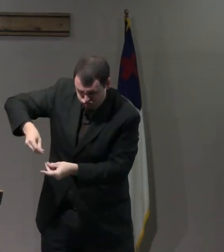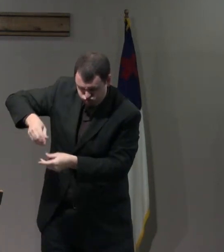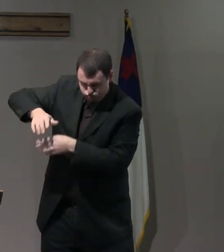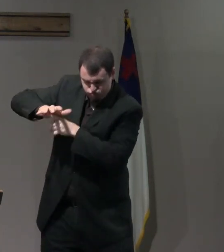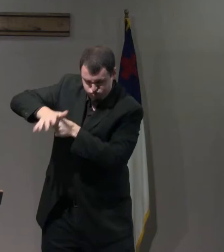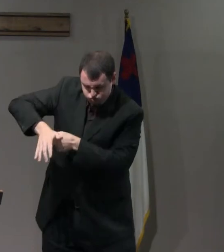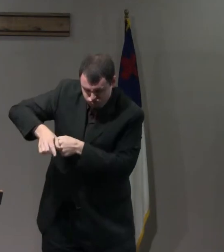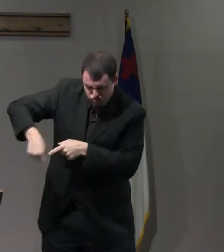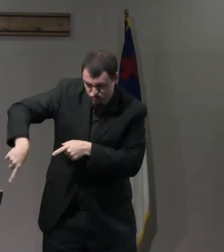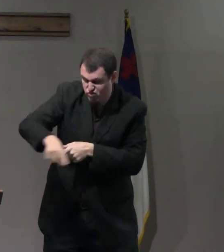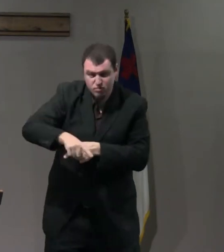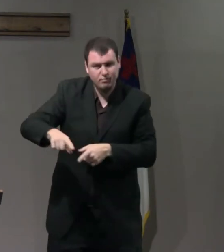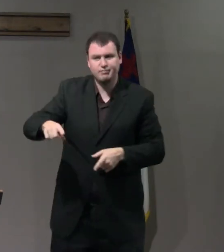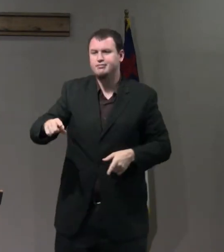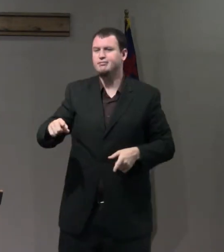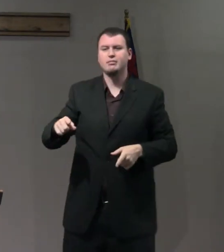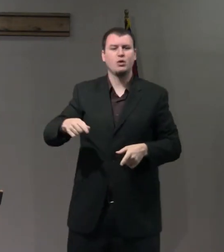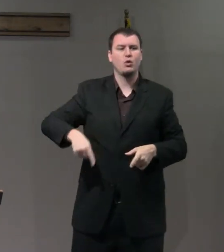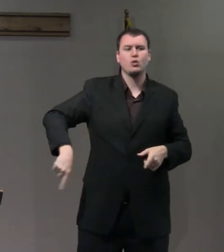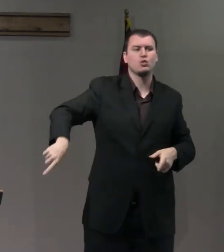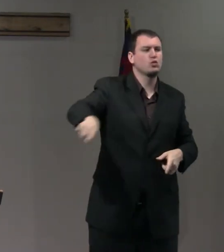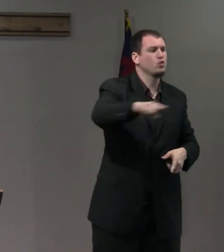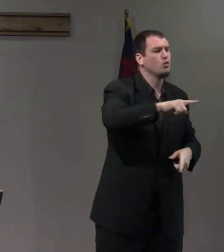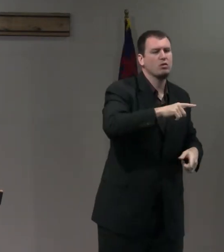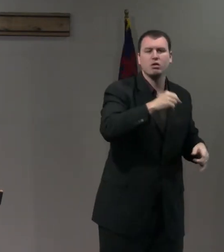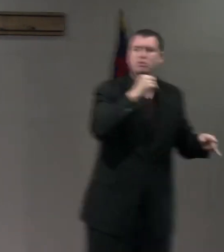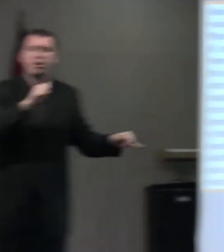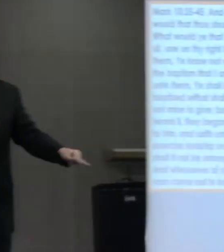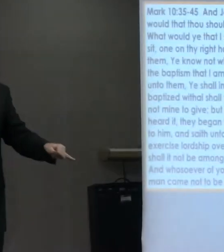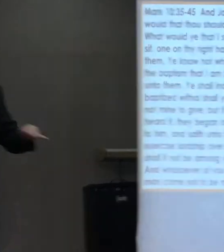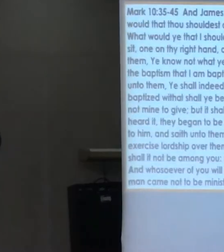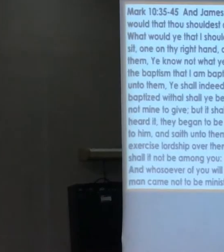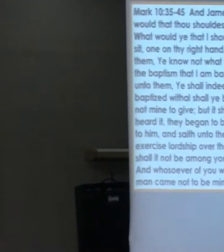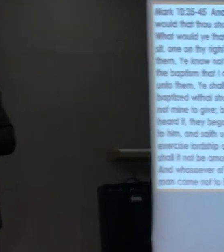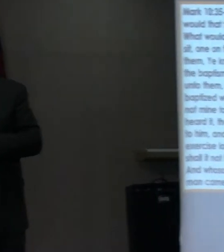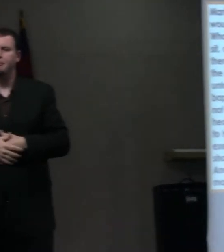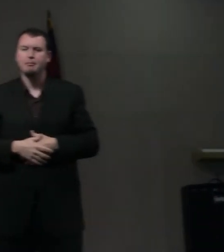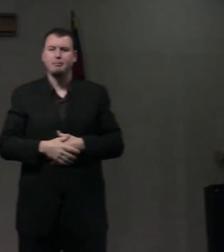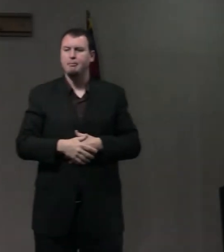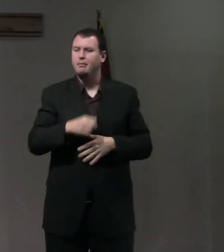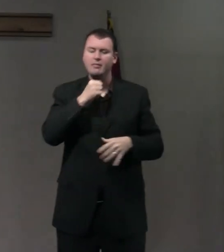in the world, leaders oppress their followers.